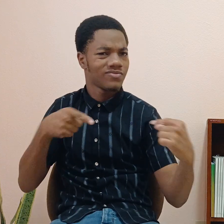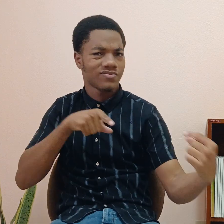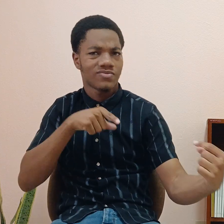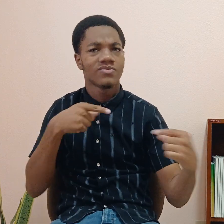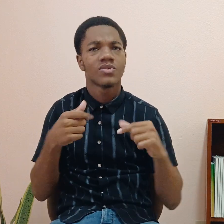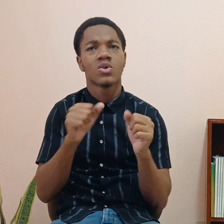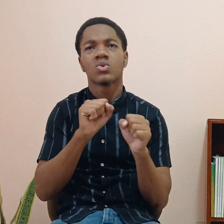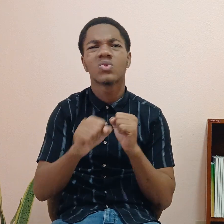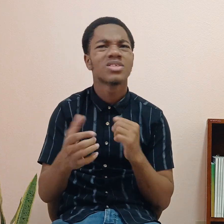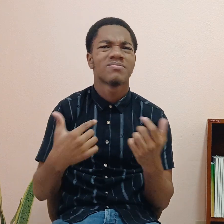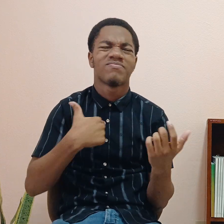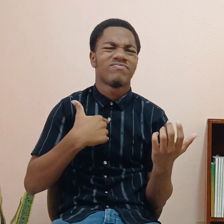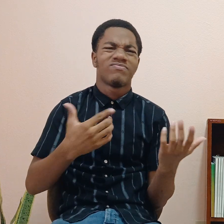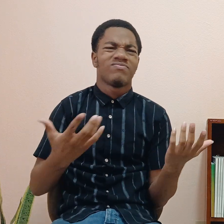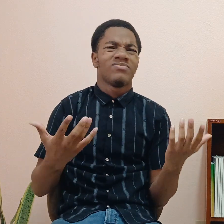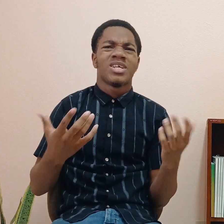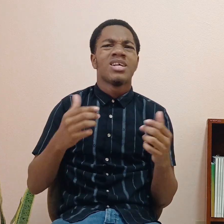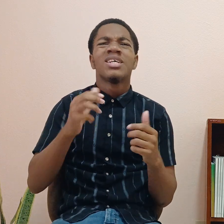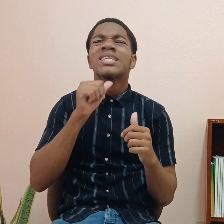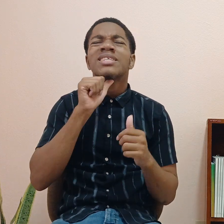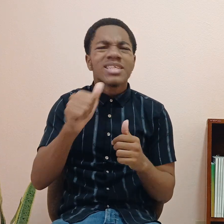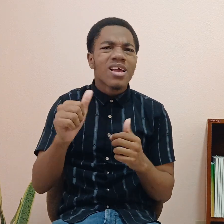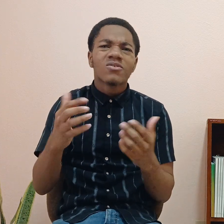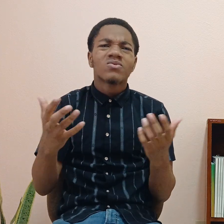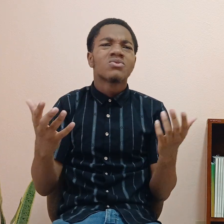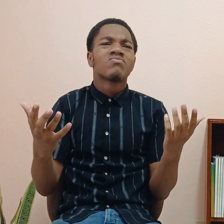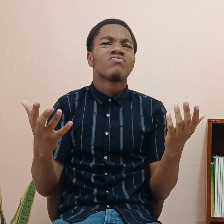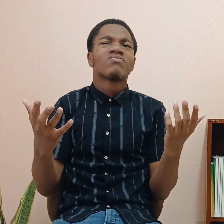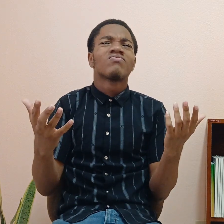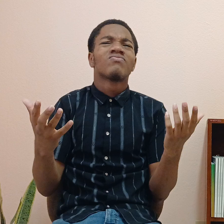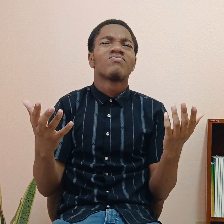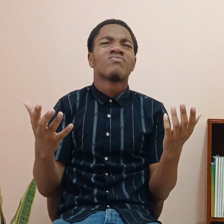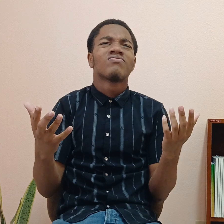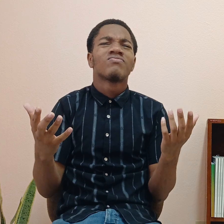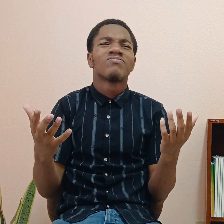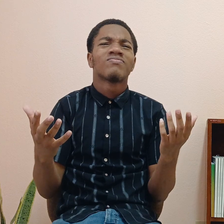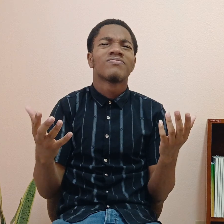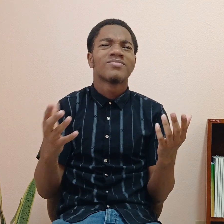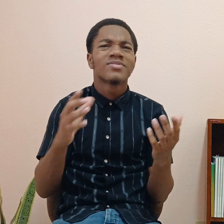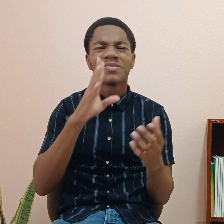your gracious blessings on my family and me for granted.